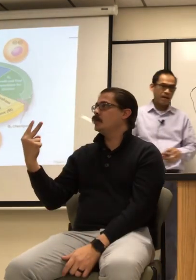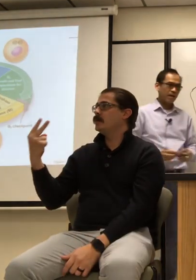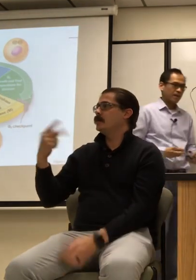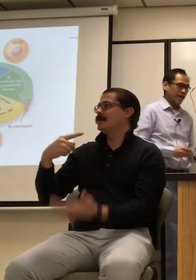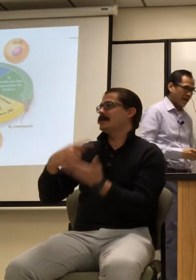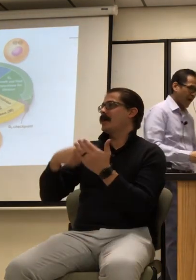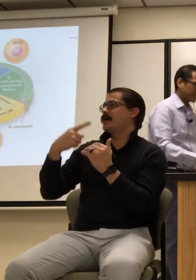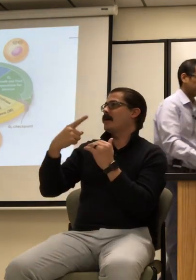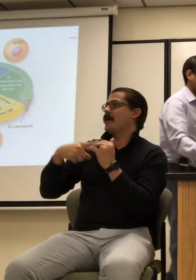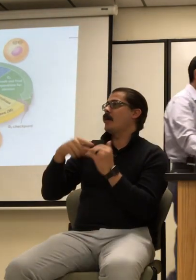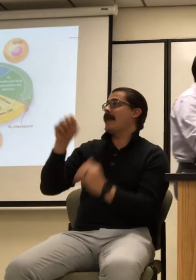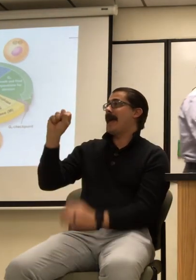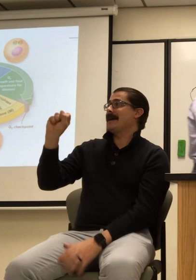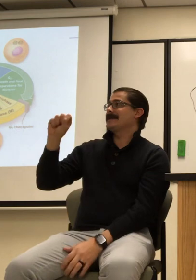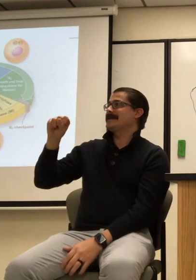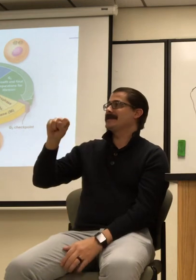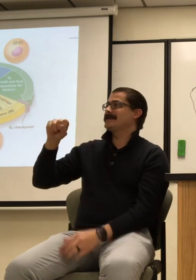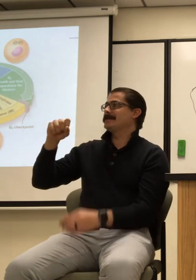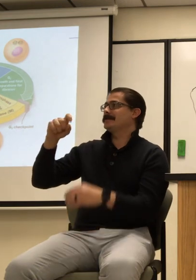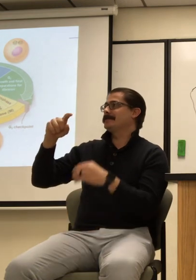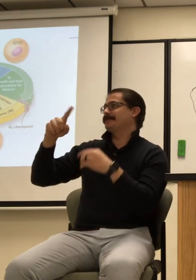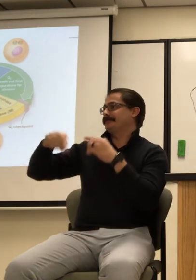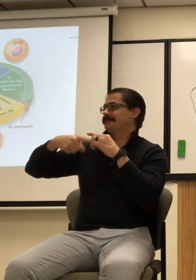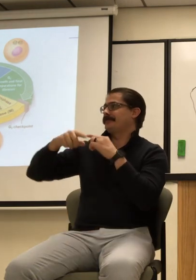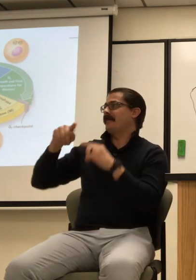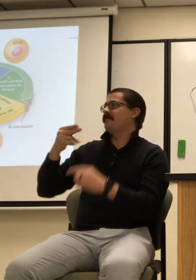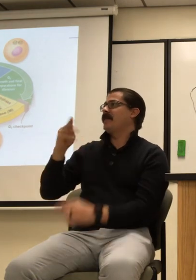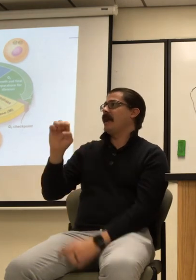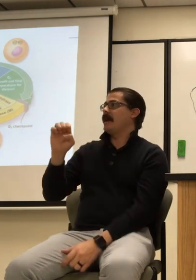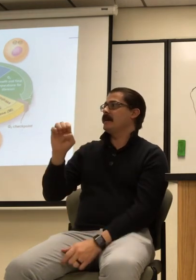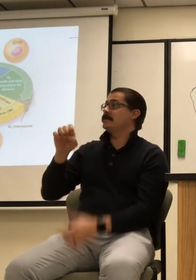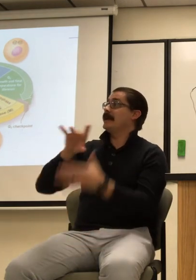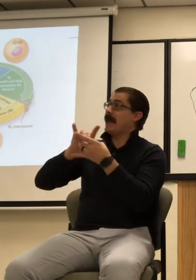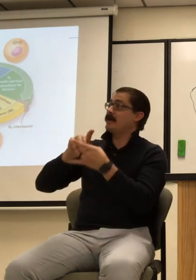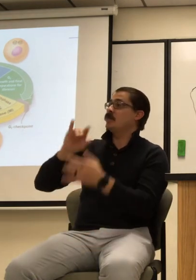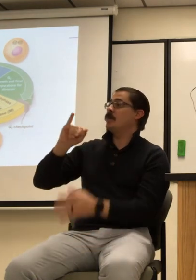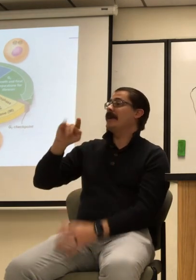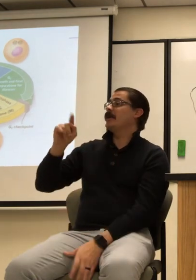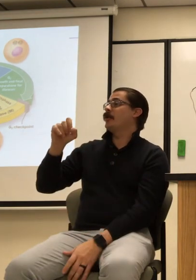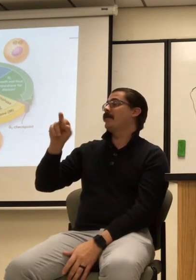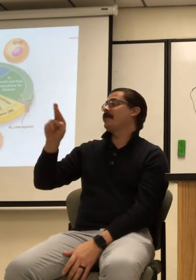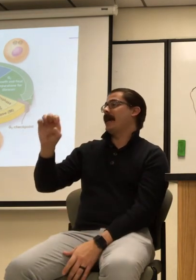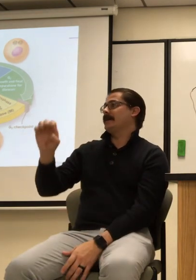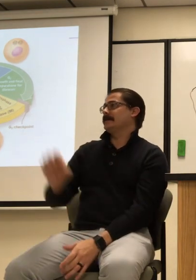about the S phase of interphase.